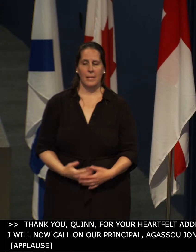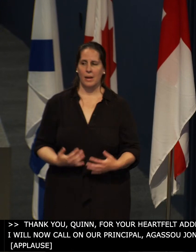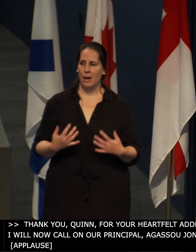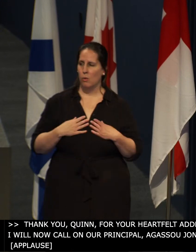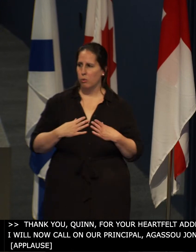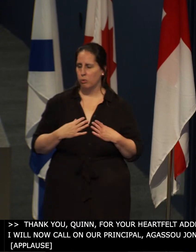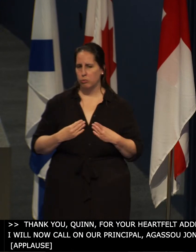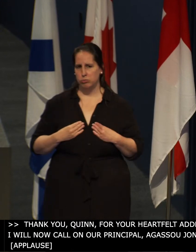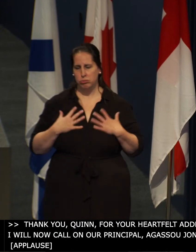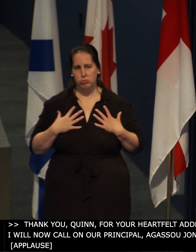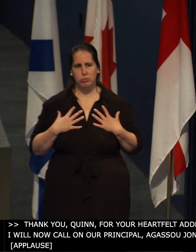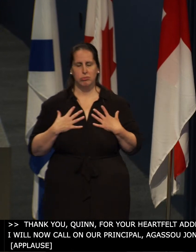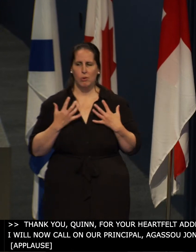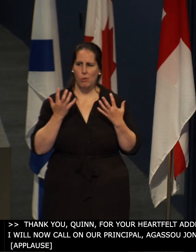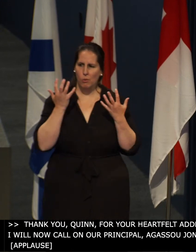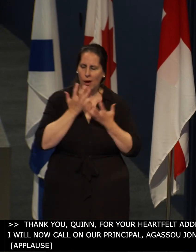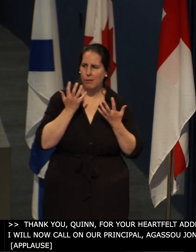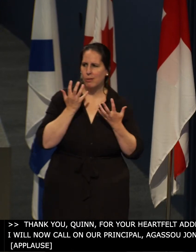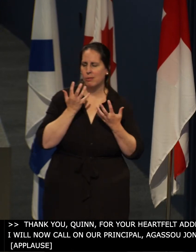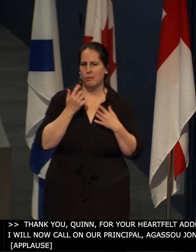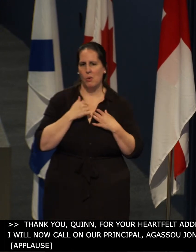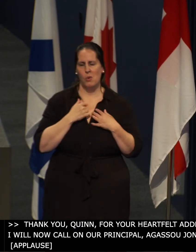Wow, what a way to end.